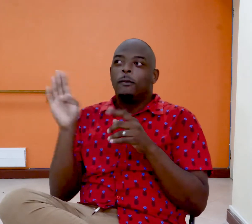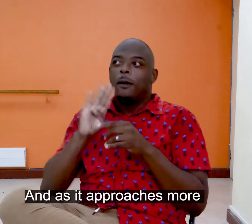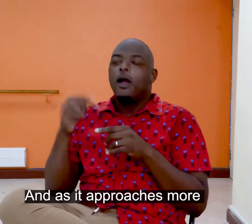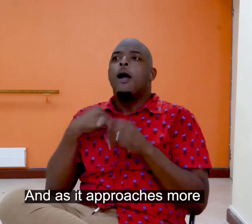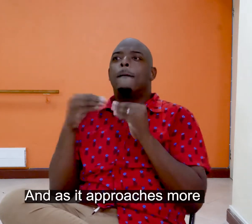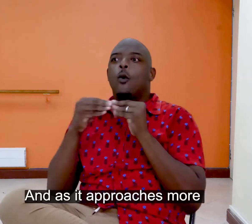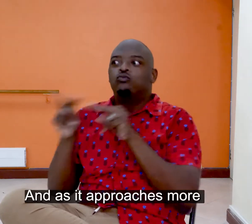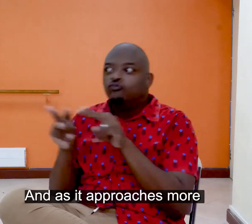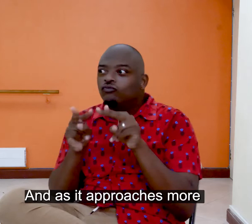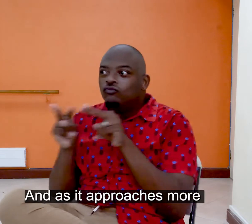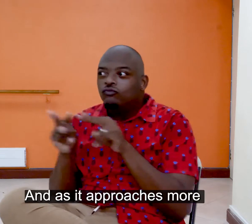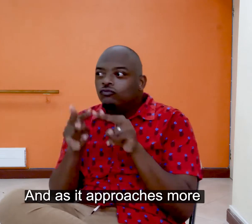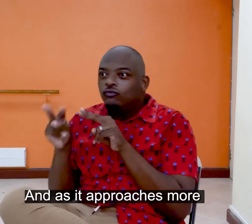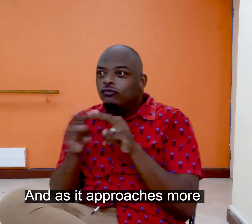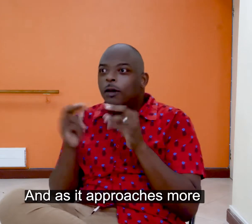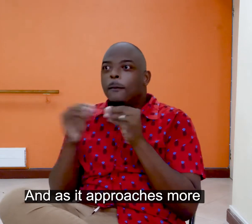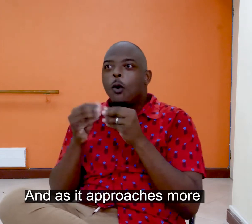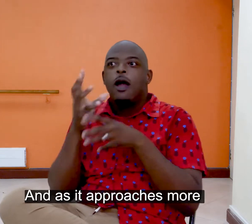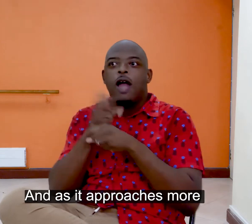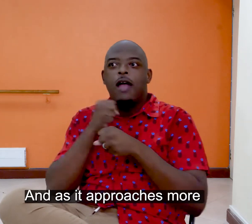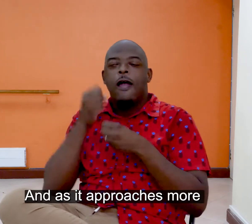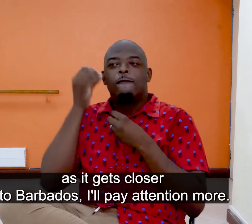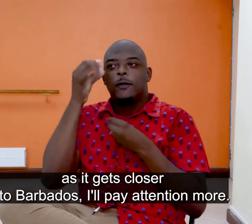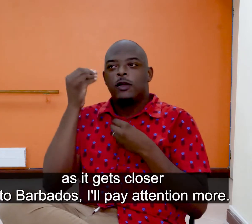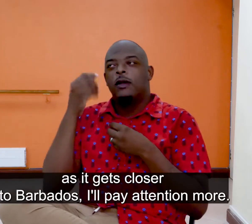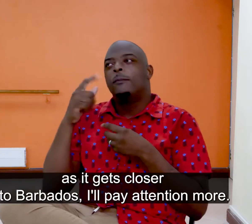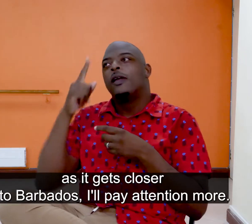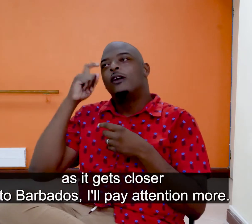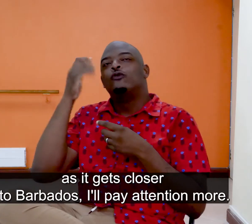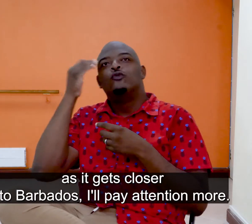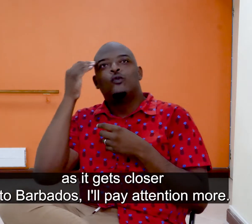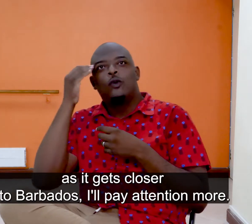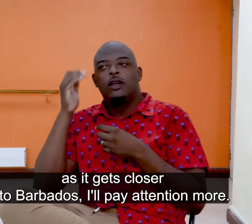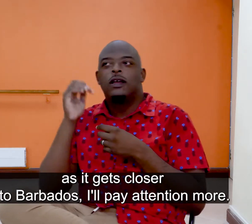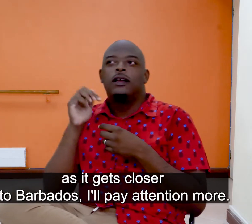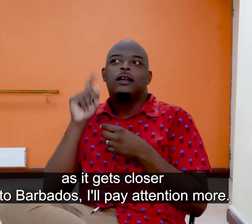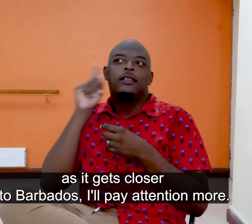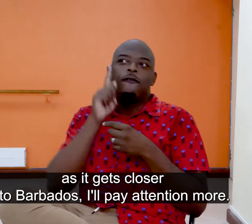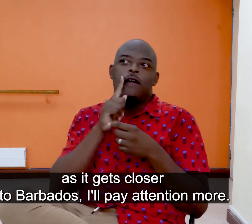And as it approaches more, as it gets closer to Barbados, I would pay attention more.